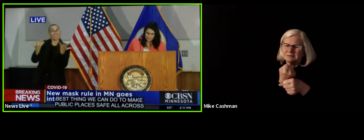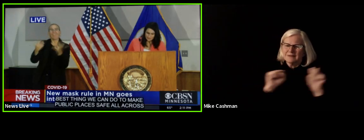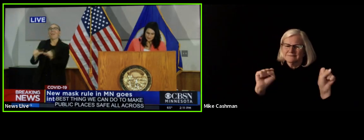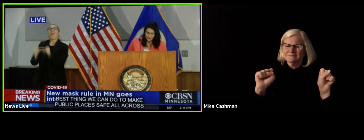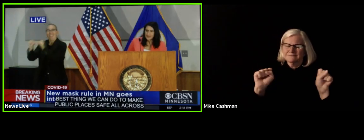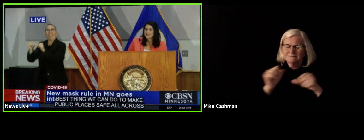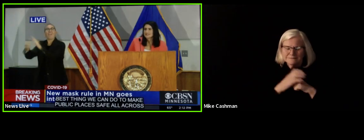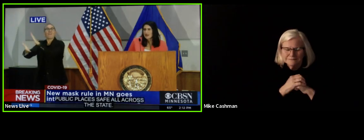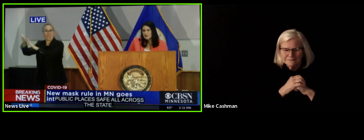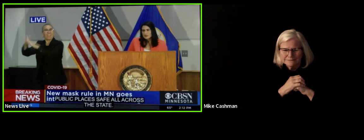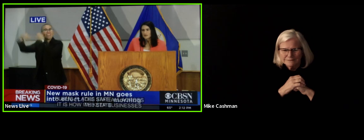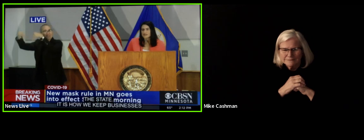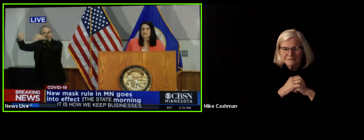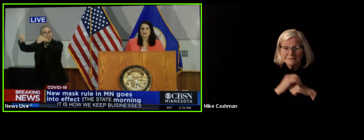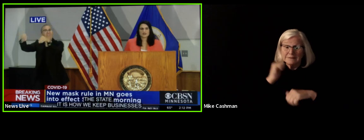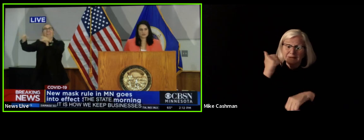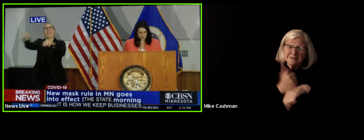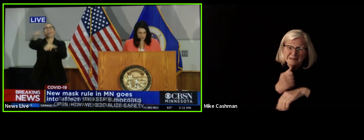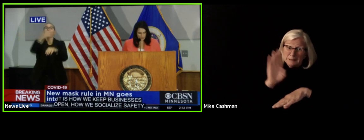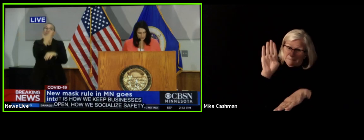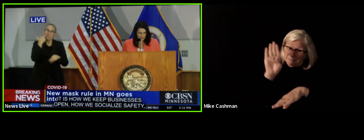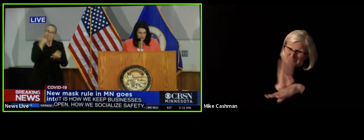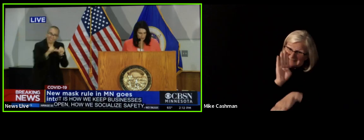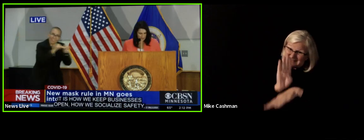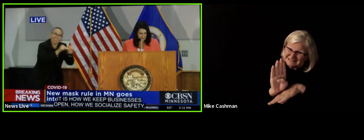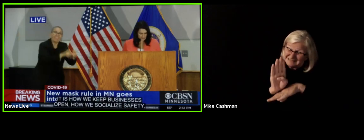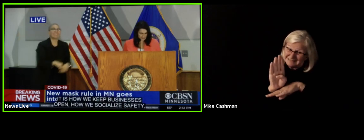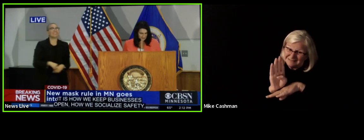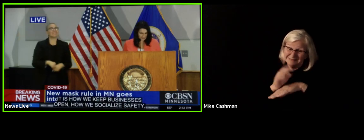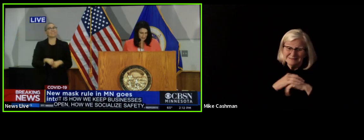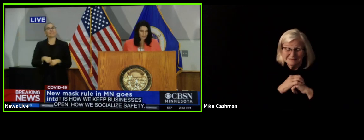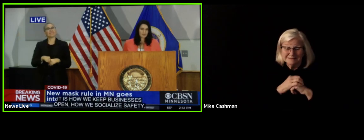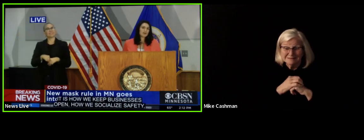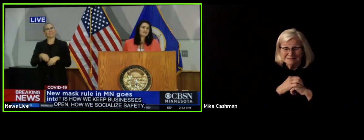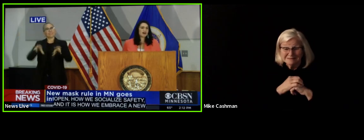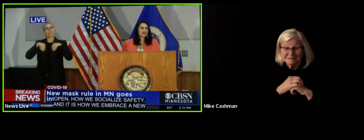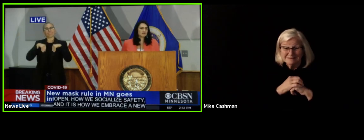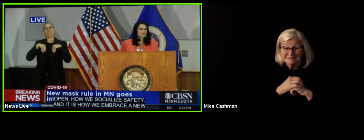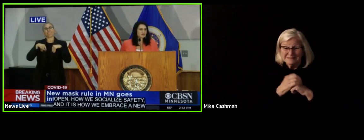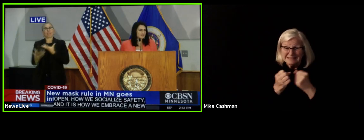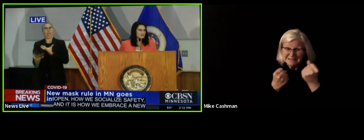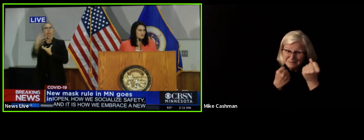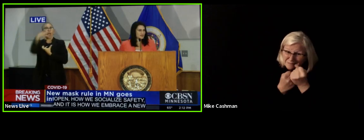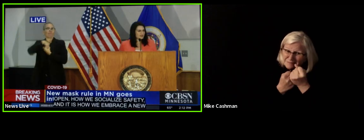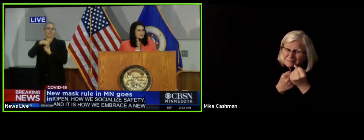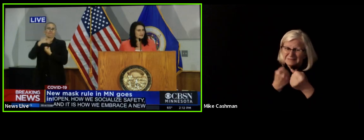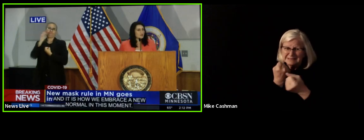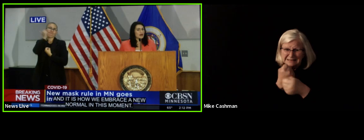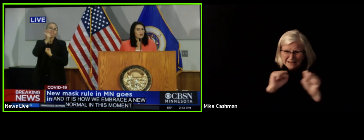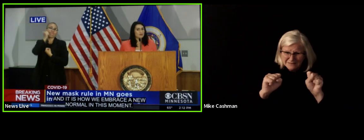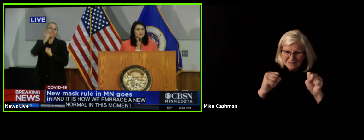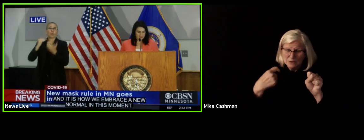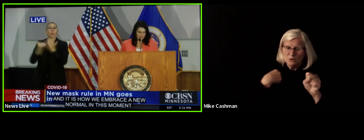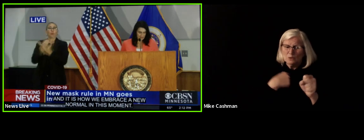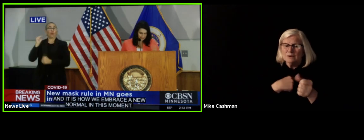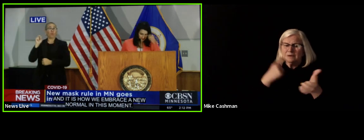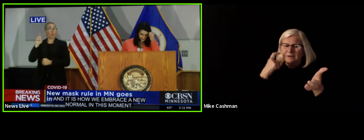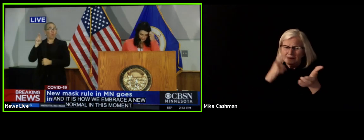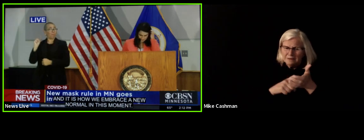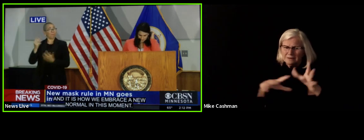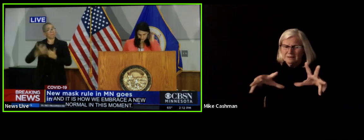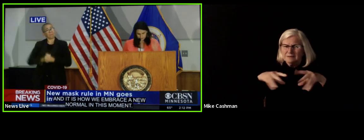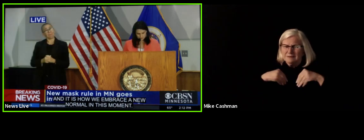safety, and it's how we embrace a new normal in this moment. But above all, we do this because it will help save